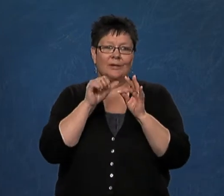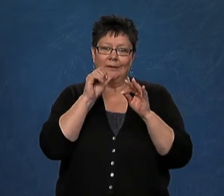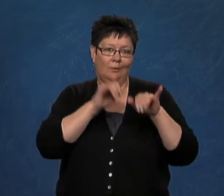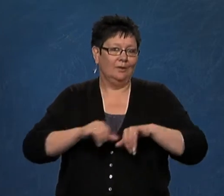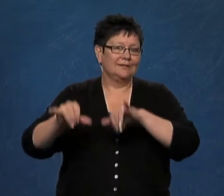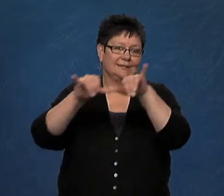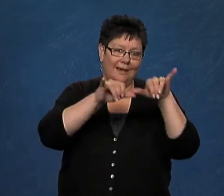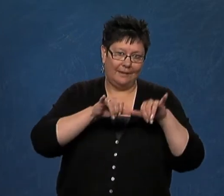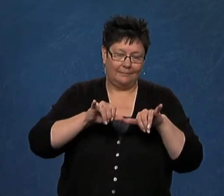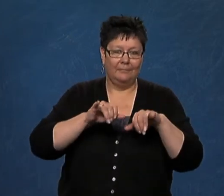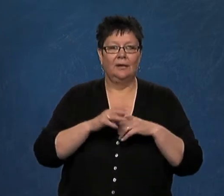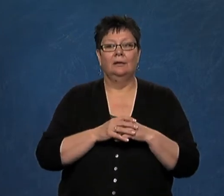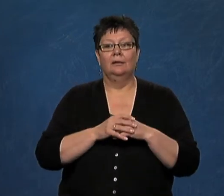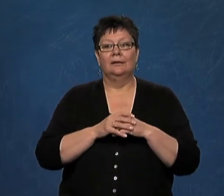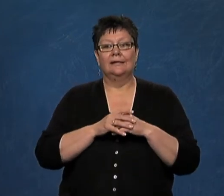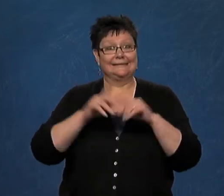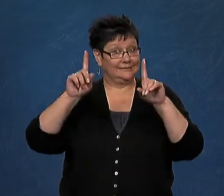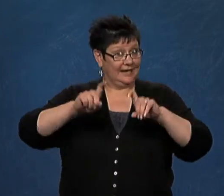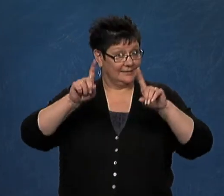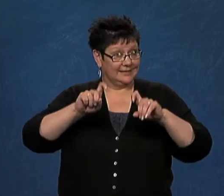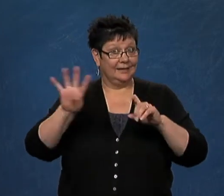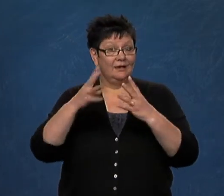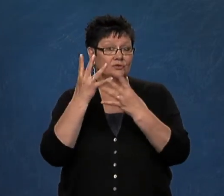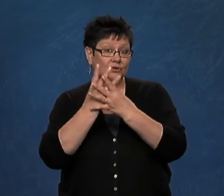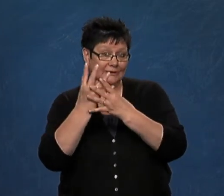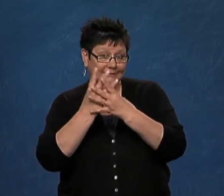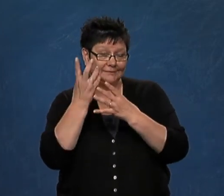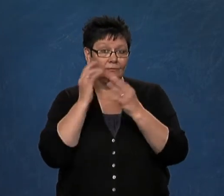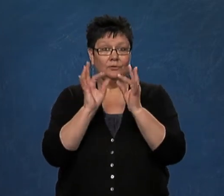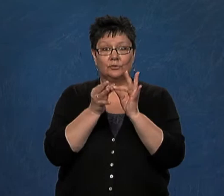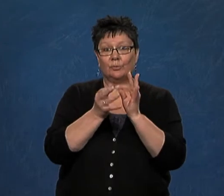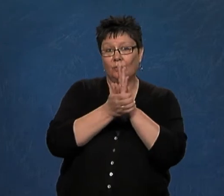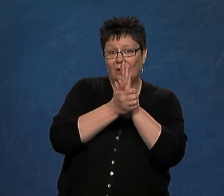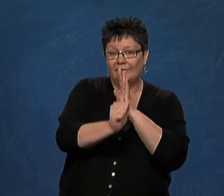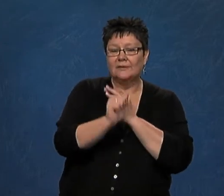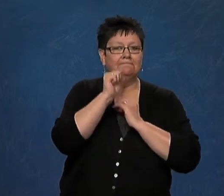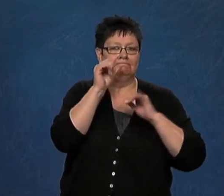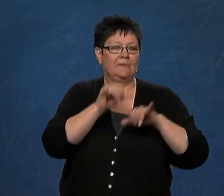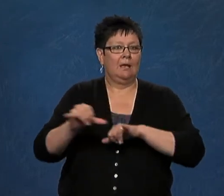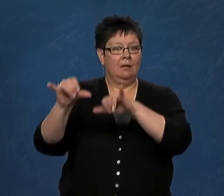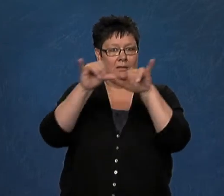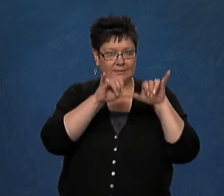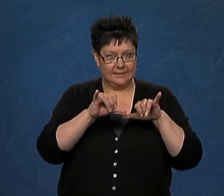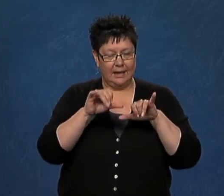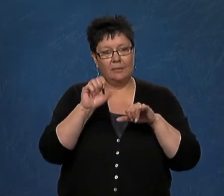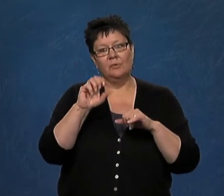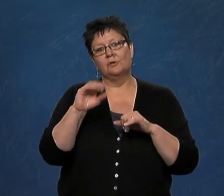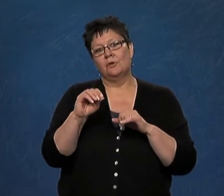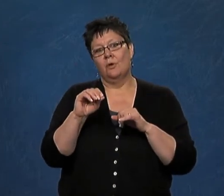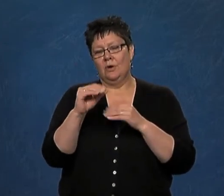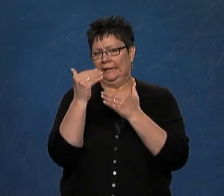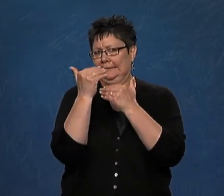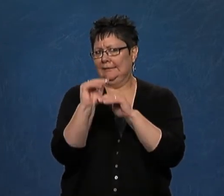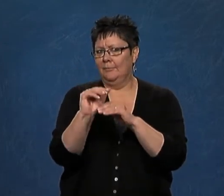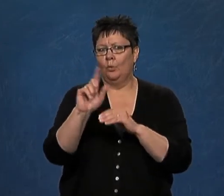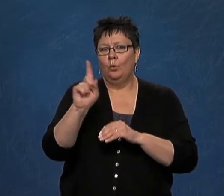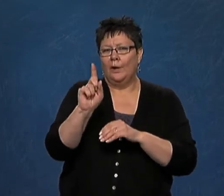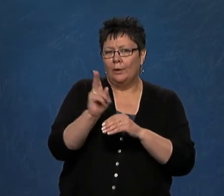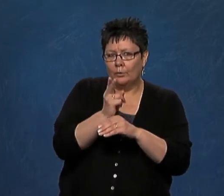businesses were established, but they weren't standardized. So there was no test for interpreter qualifications